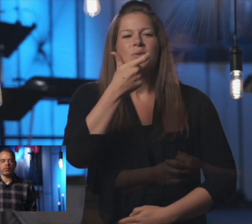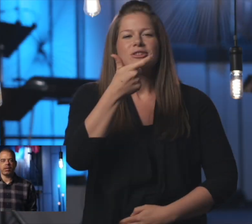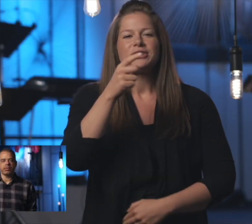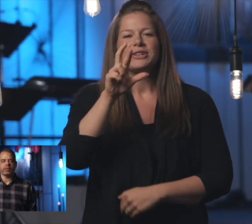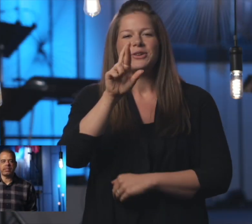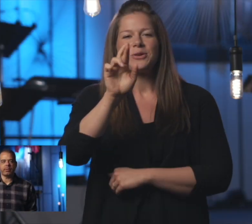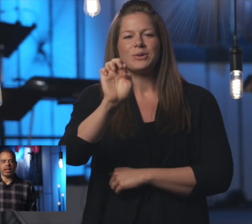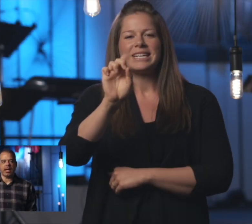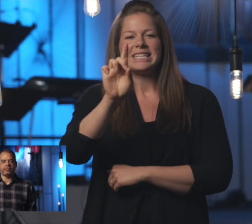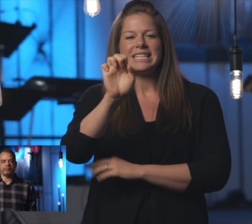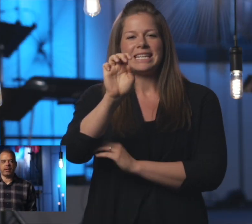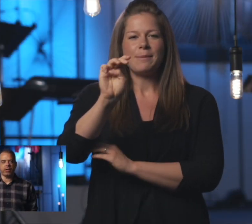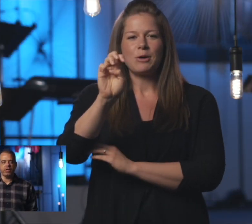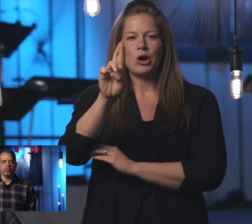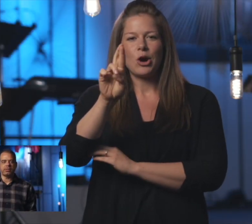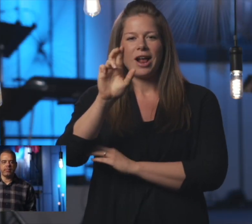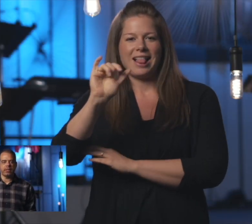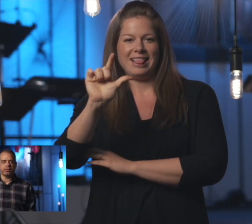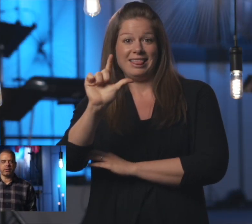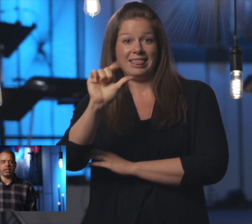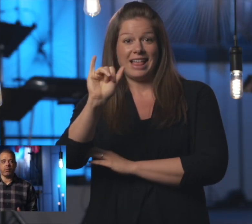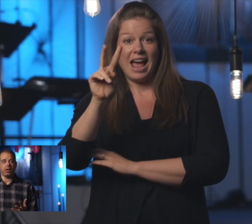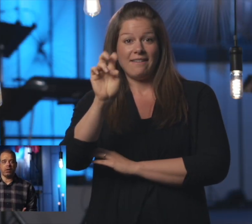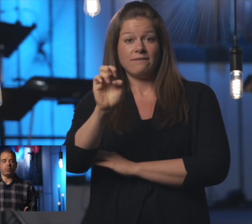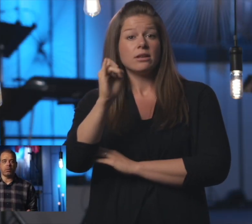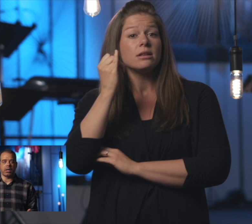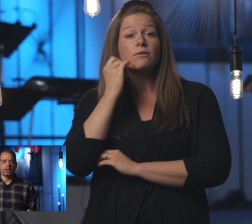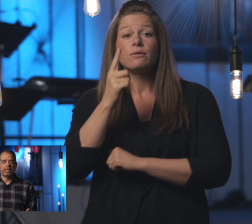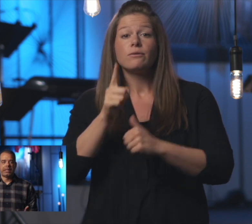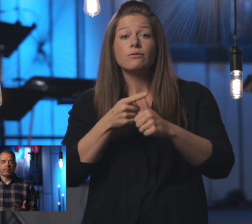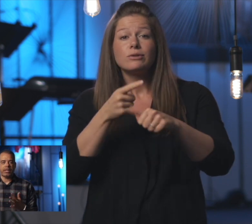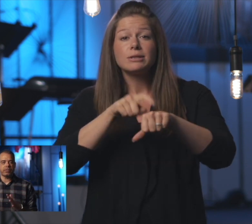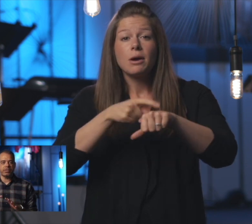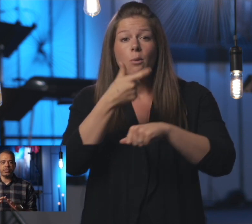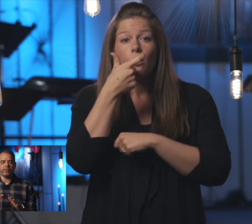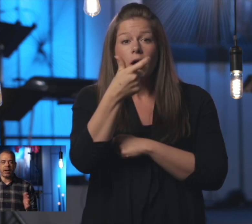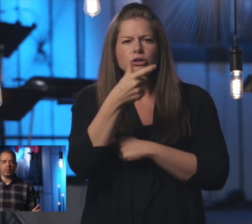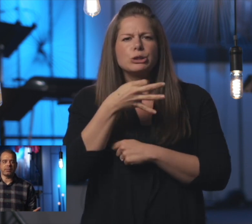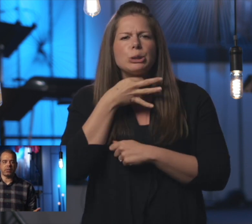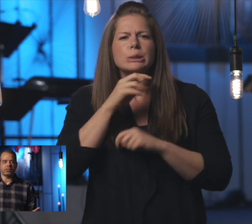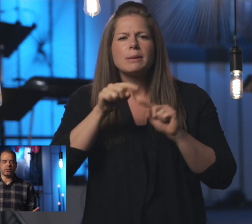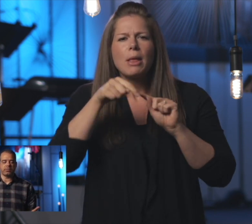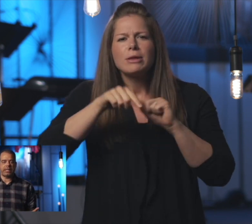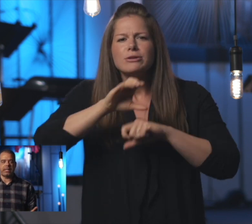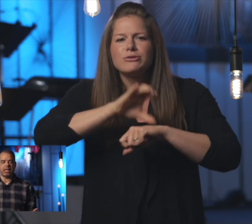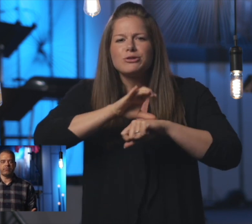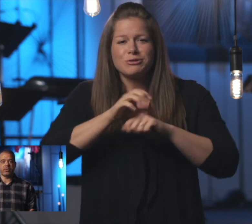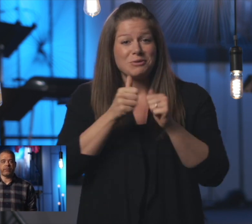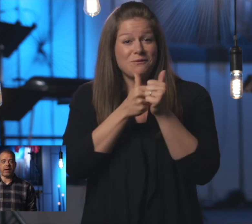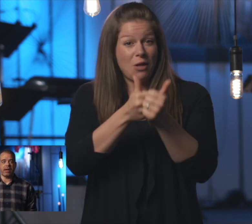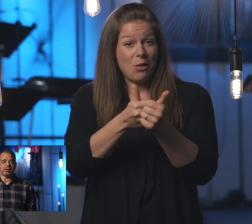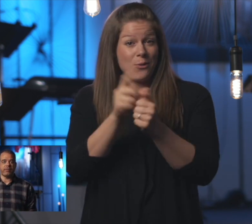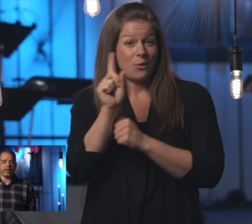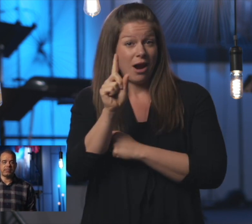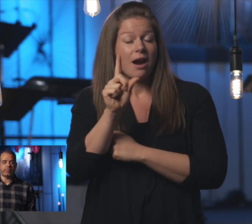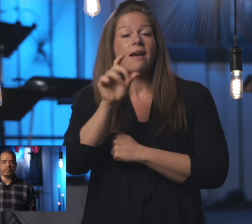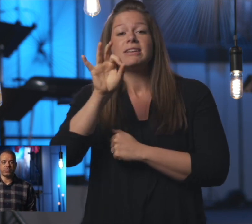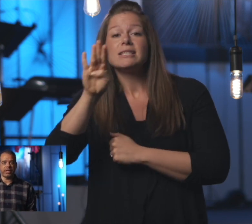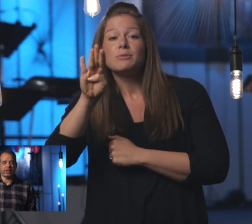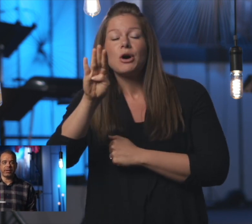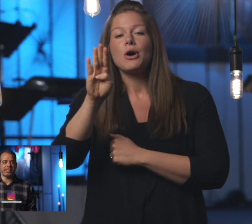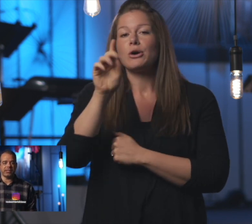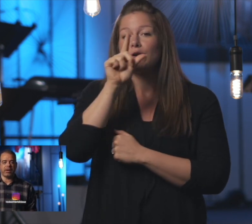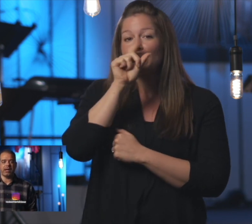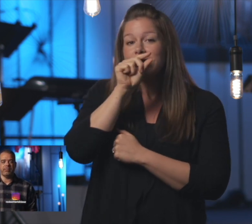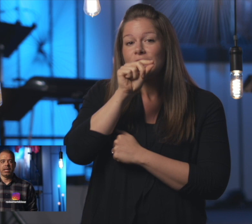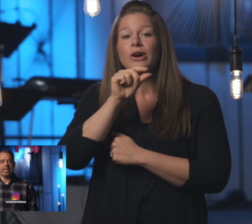Hey, thanks for watching Redeemer Live. If you're new to the ministry and you want to know more, make sure that you follow us on social media. You can find us on Facebook,